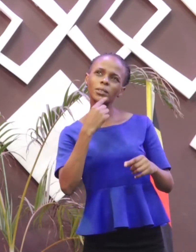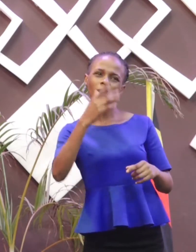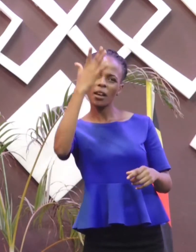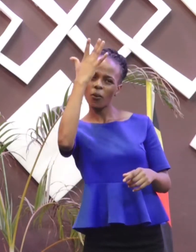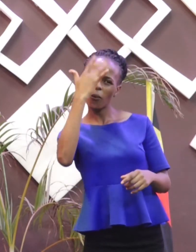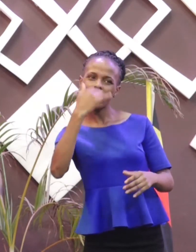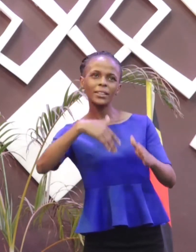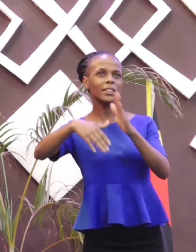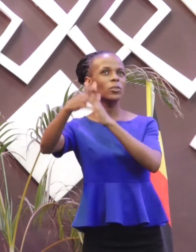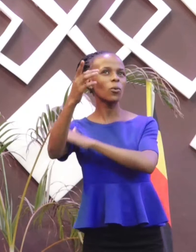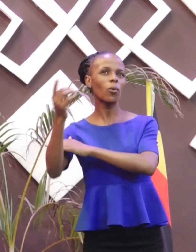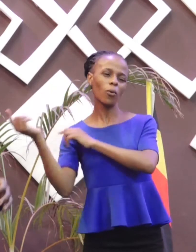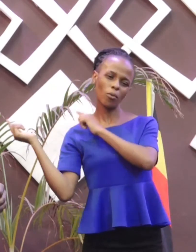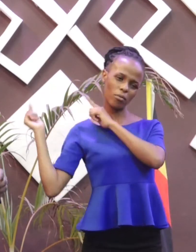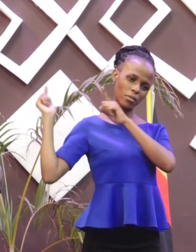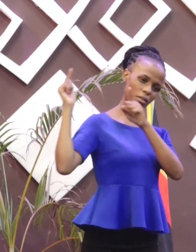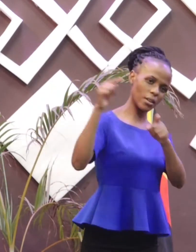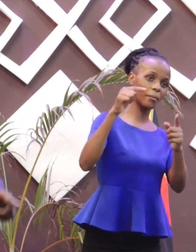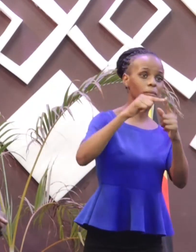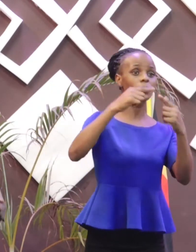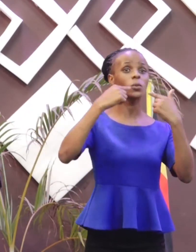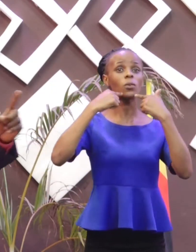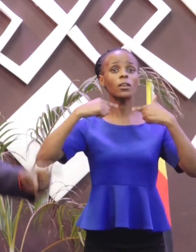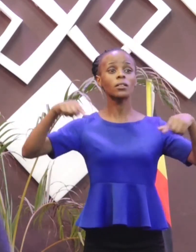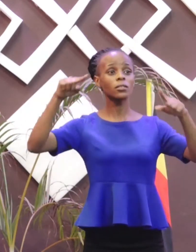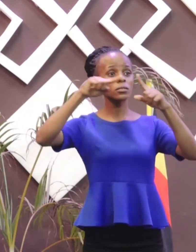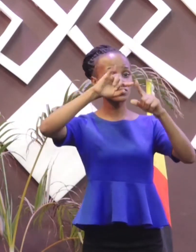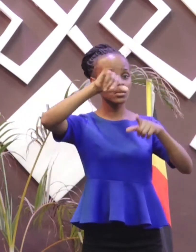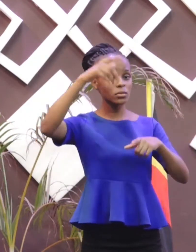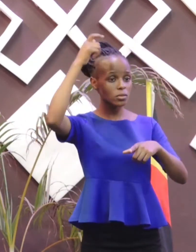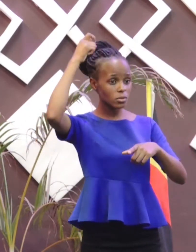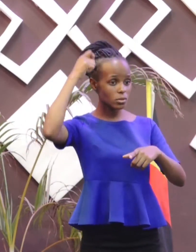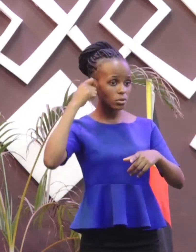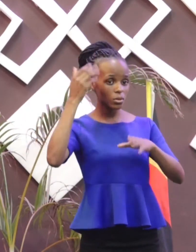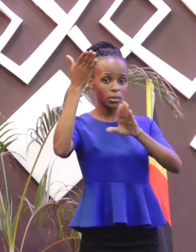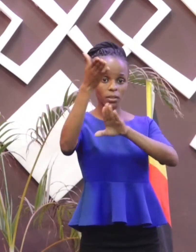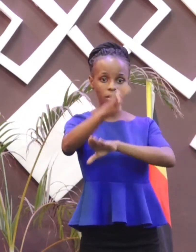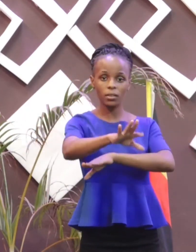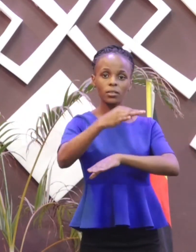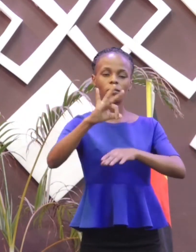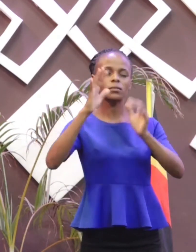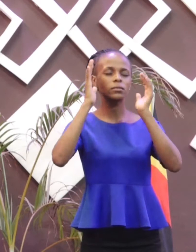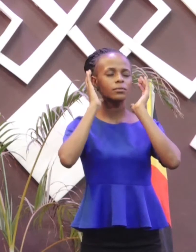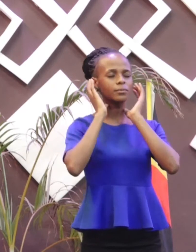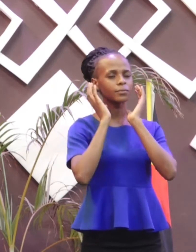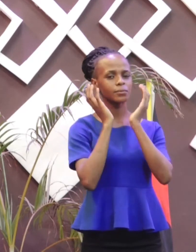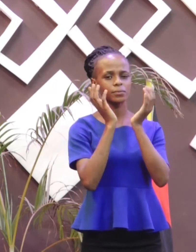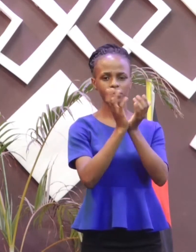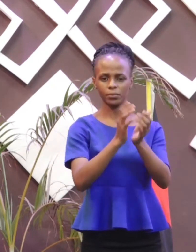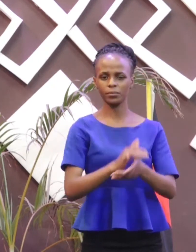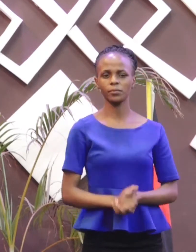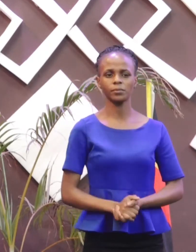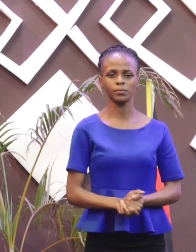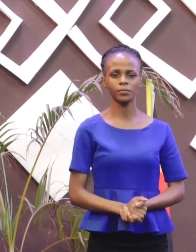to come and announce to Joshua the death of Moses. Kubanga bobo some bigambo bino lya wotuka